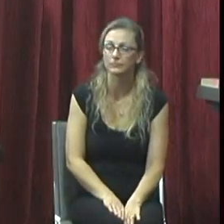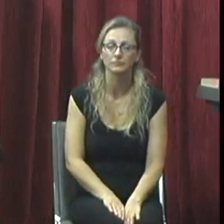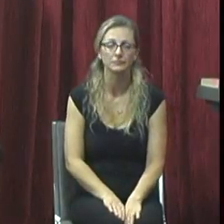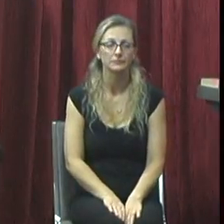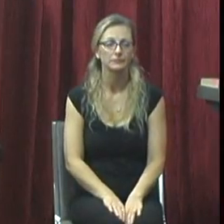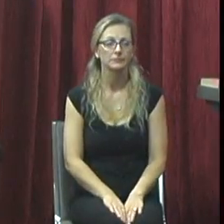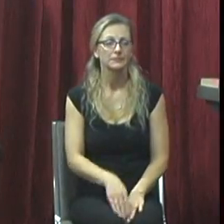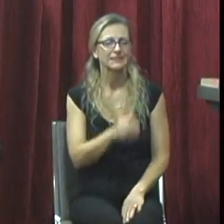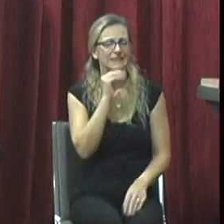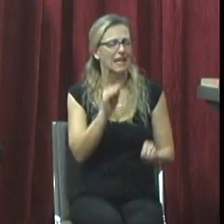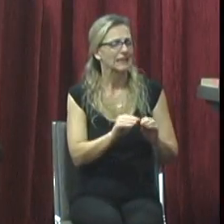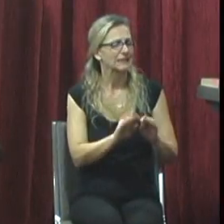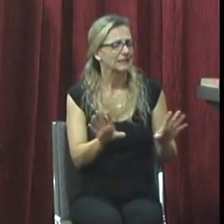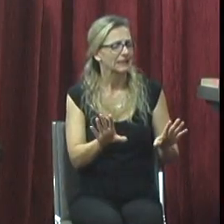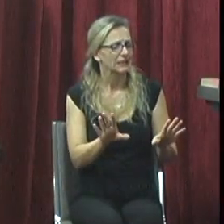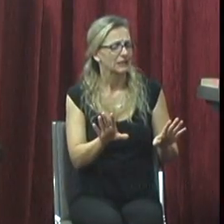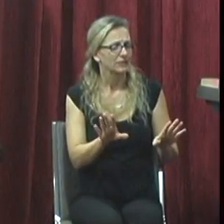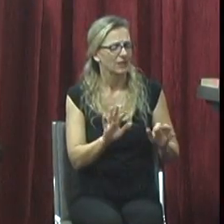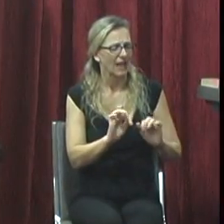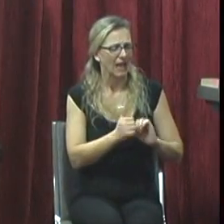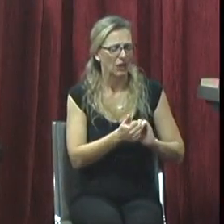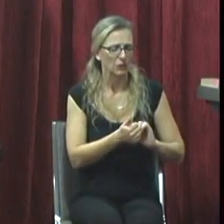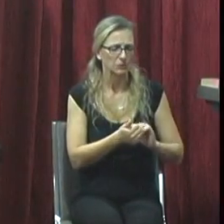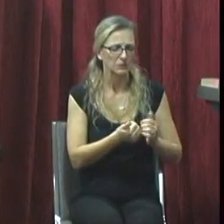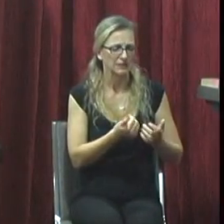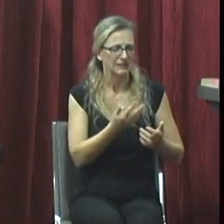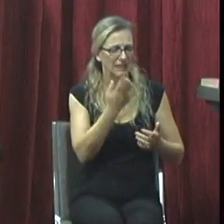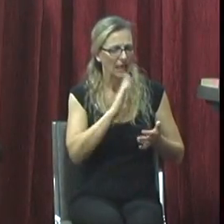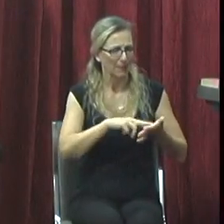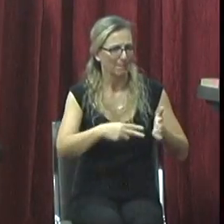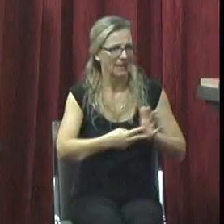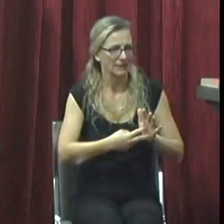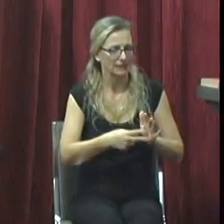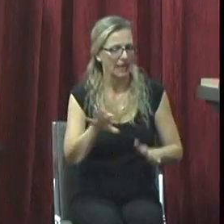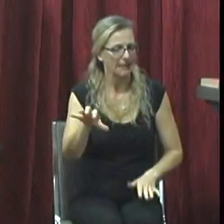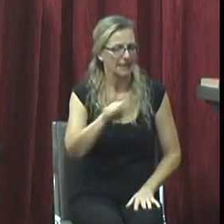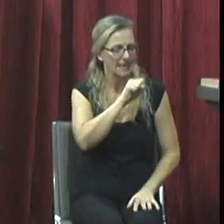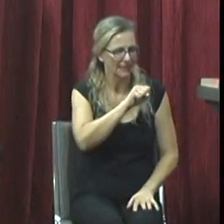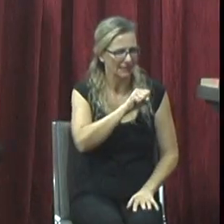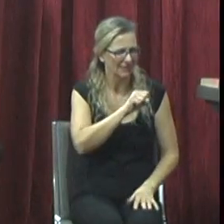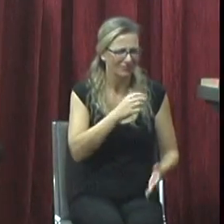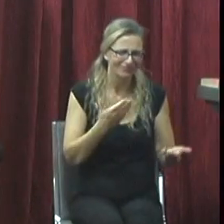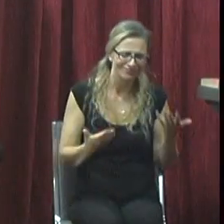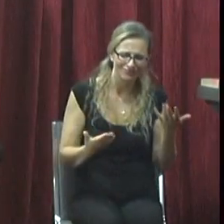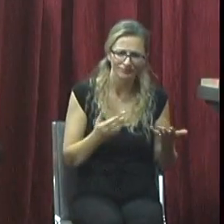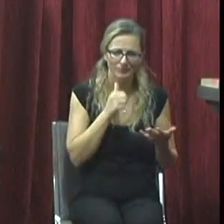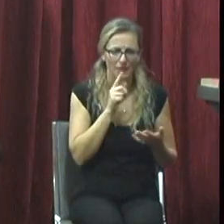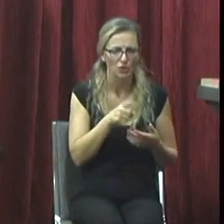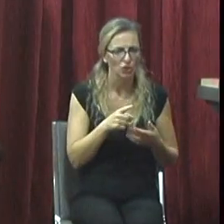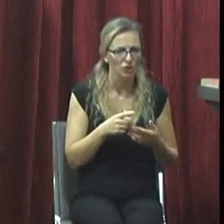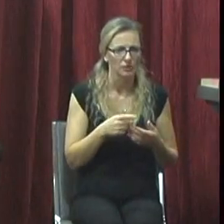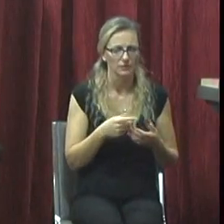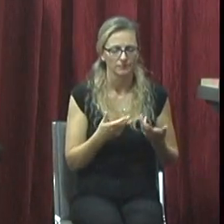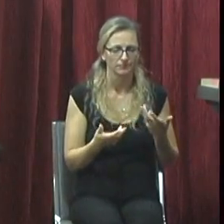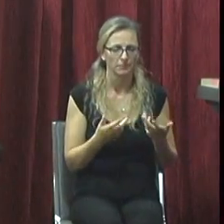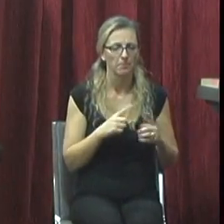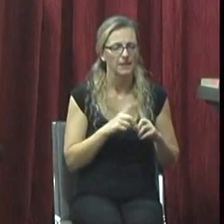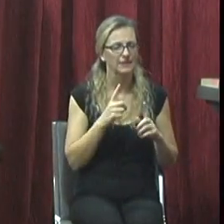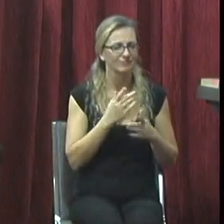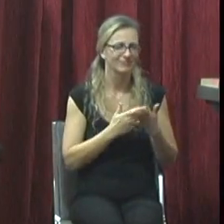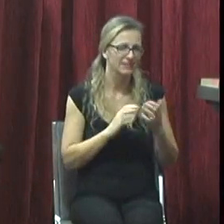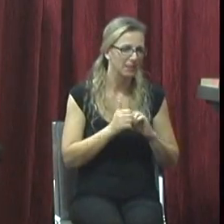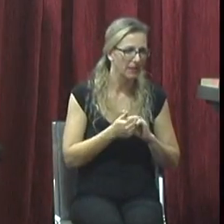text what the Lord meant by he takes, how he would tell Joshua, this is the tribe, this is the family, this is the household. But